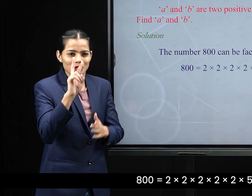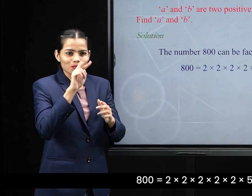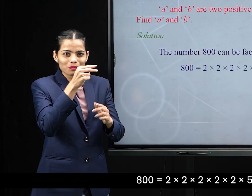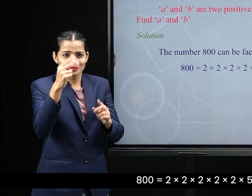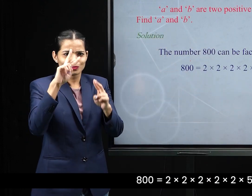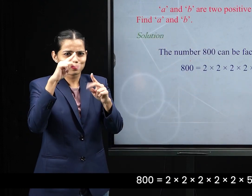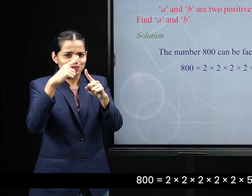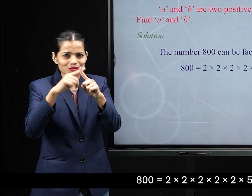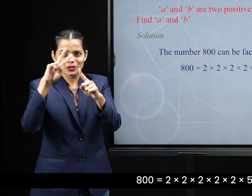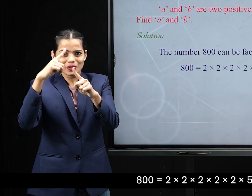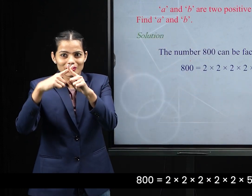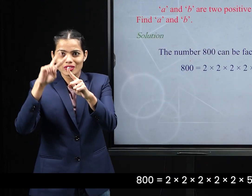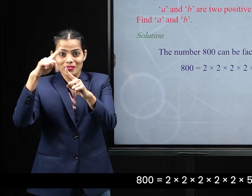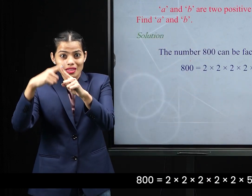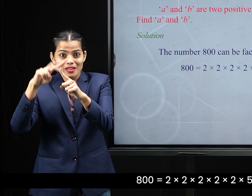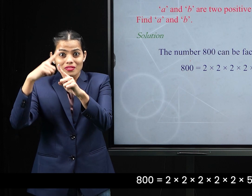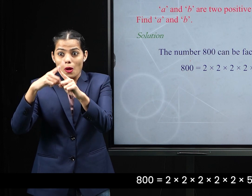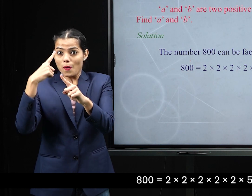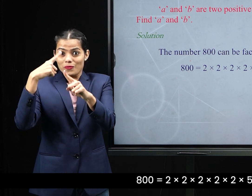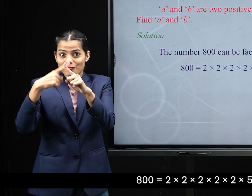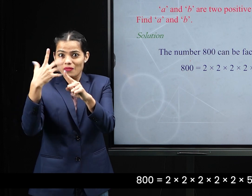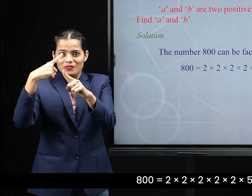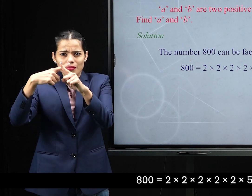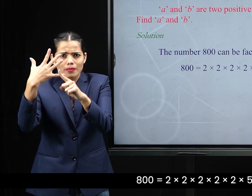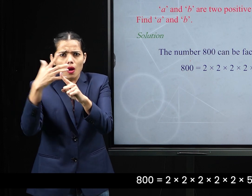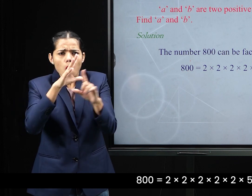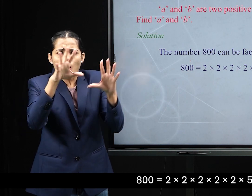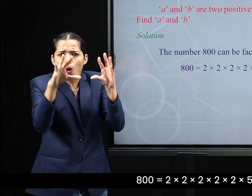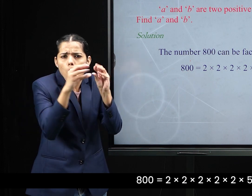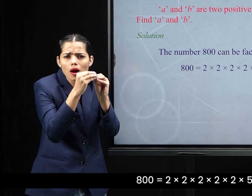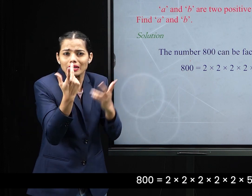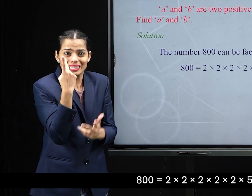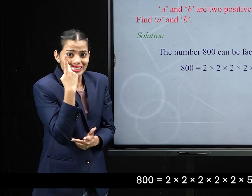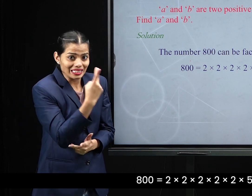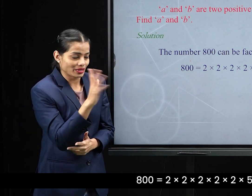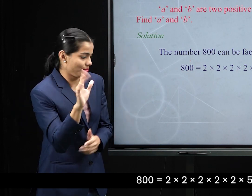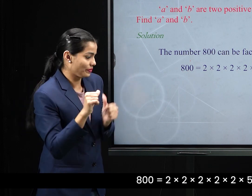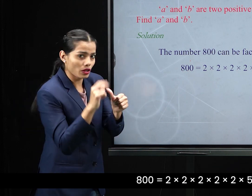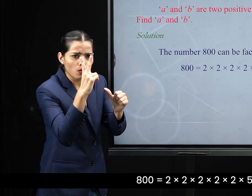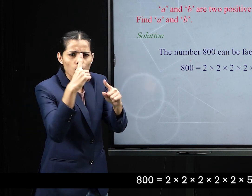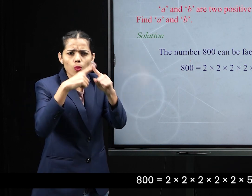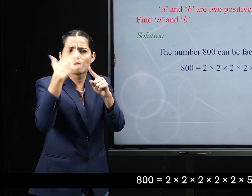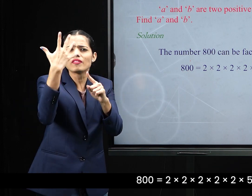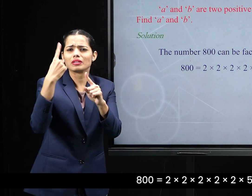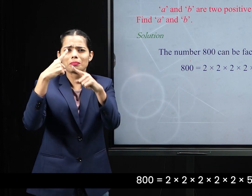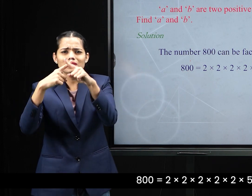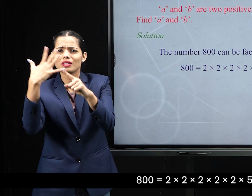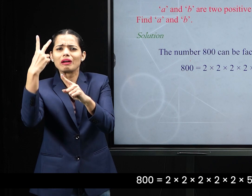800 is equal to 2 into 2 into 2 into 2 into 2 into 5 into 5 is equal to 2 power